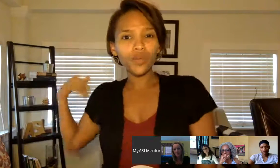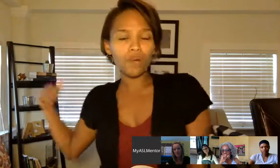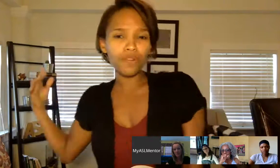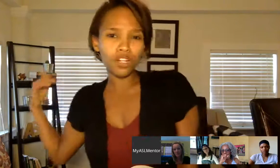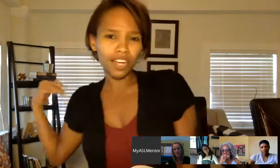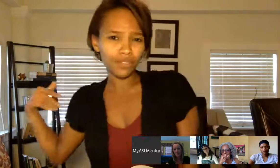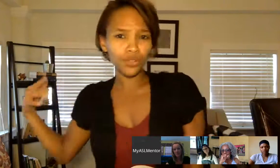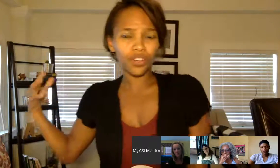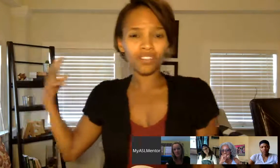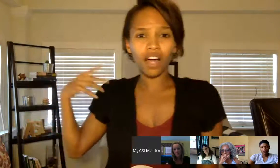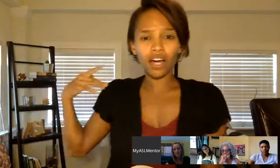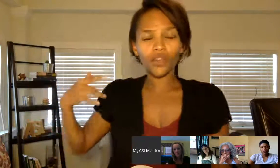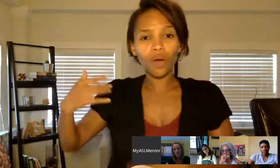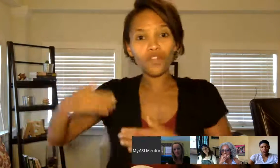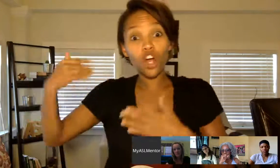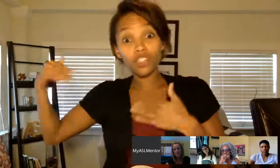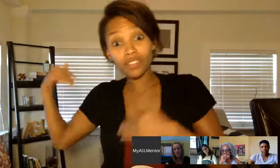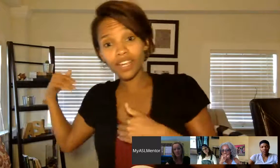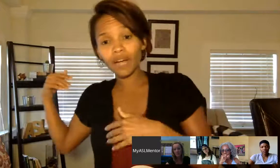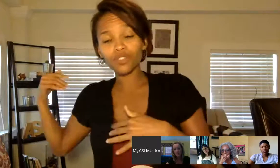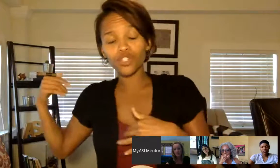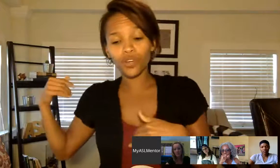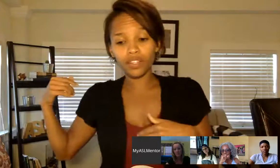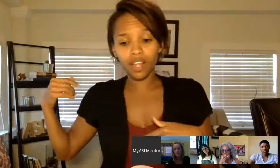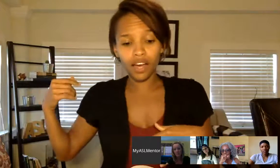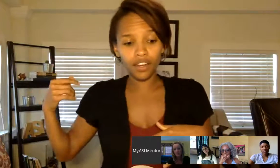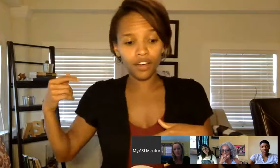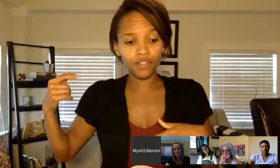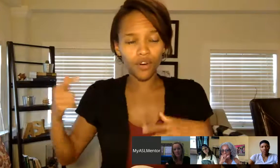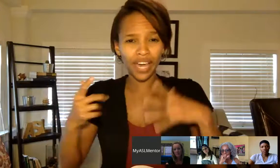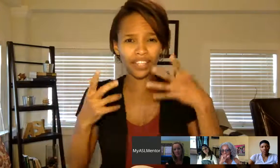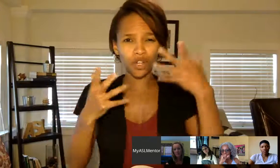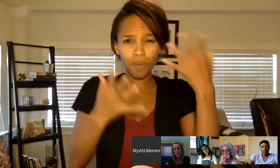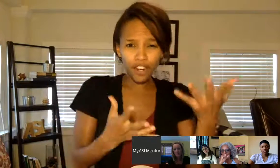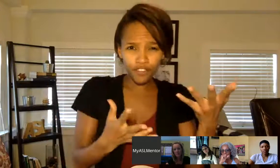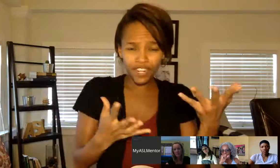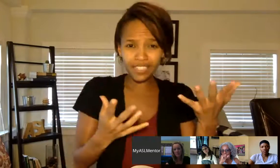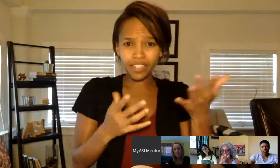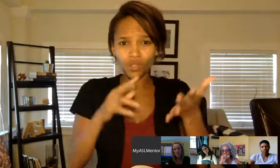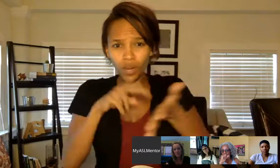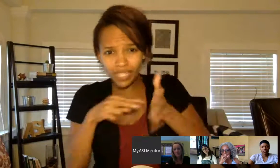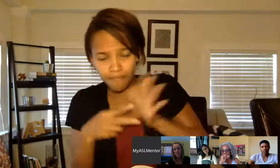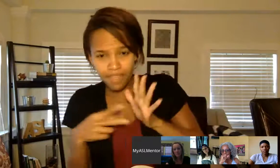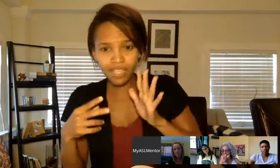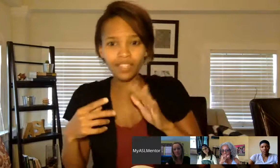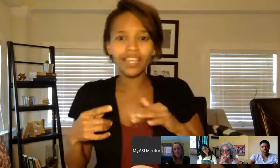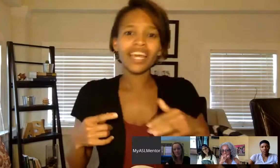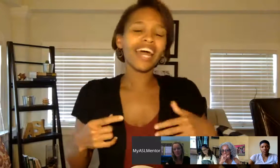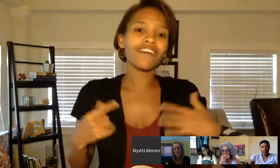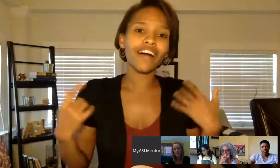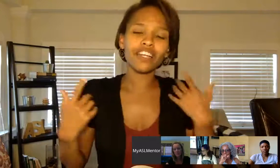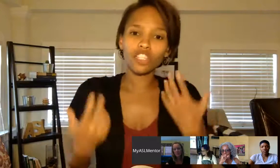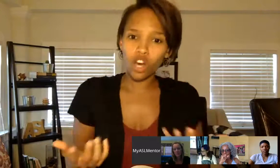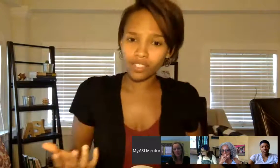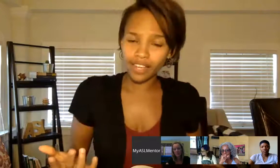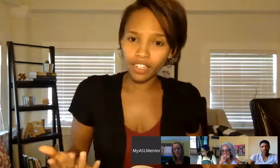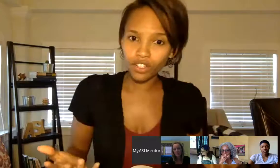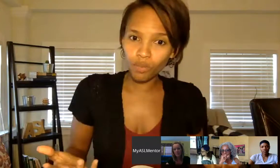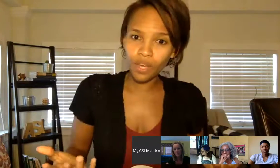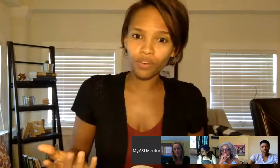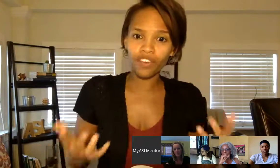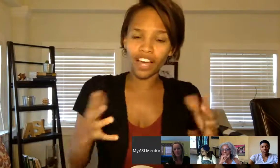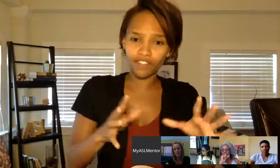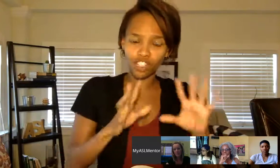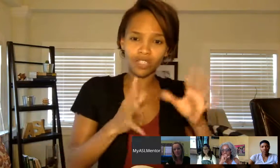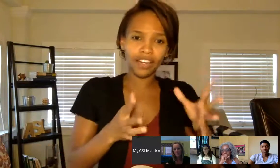earlier in the webinar, I was doing a lot, in the webinars, I was doing a lot of, okay, so paraphrases, what does it mean? And I've kind of lost that a little